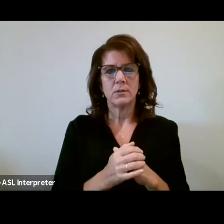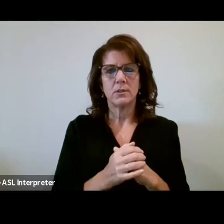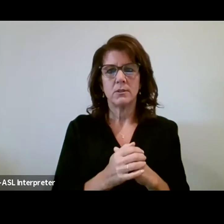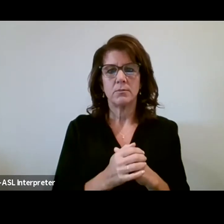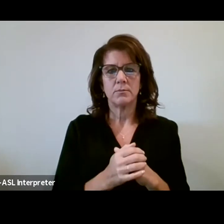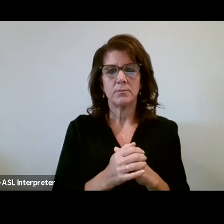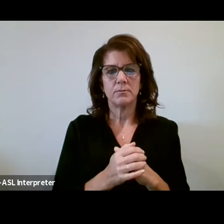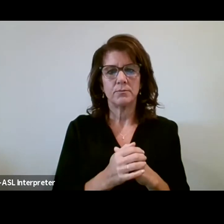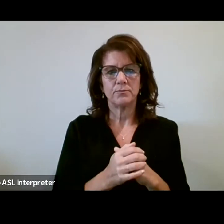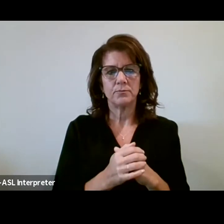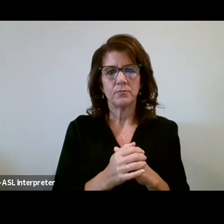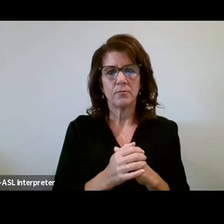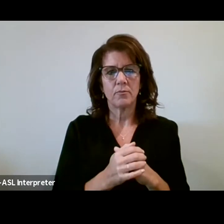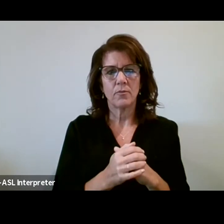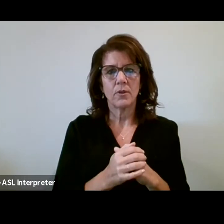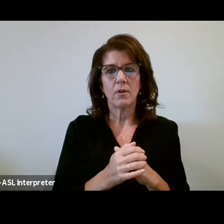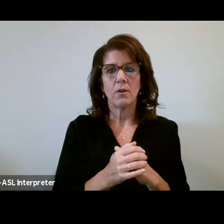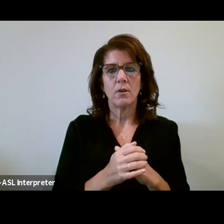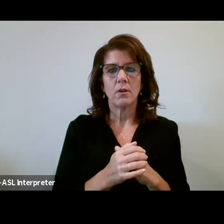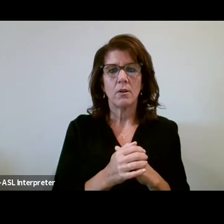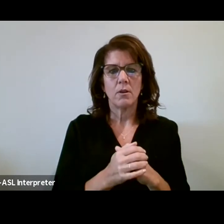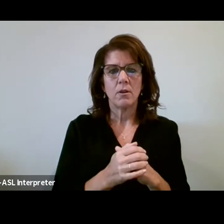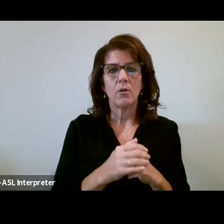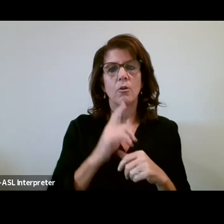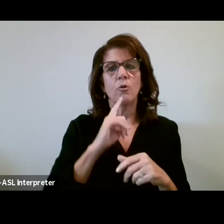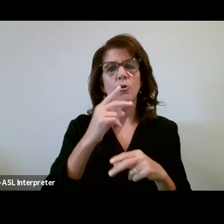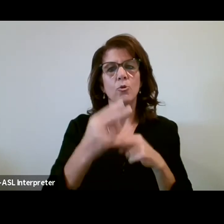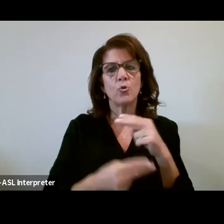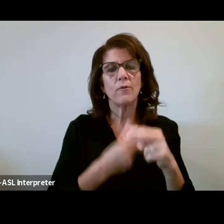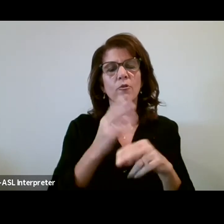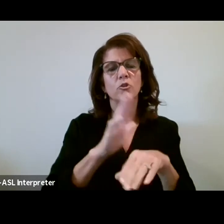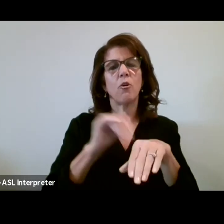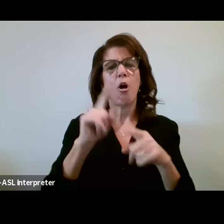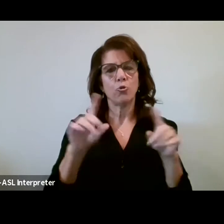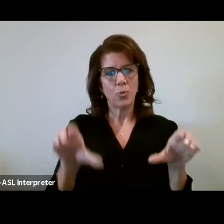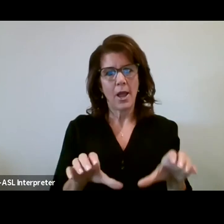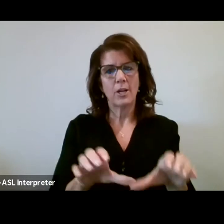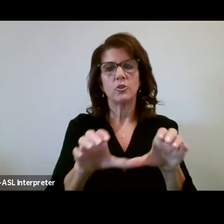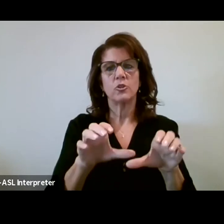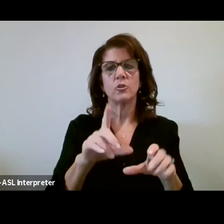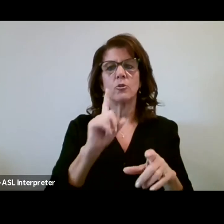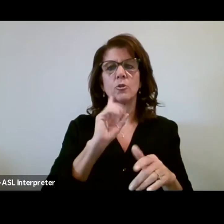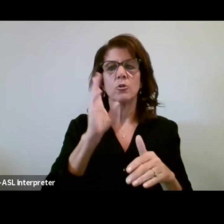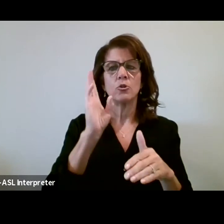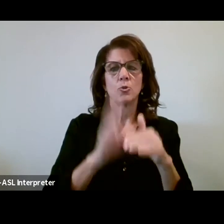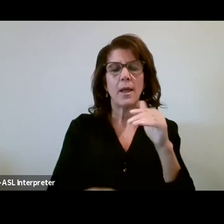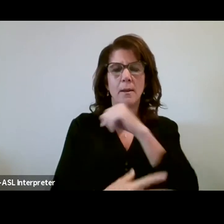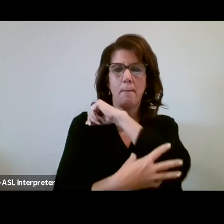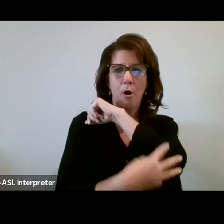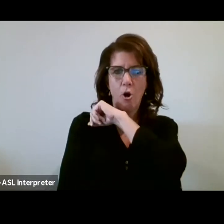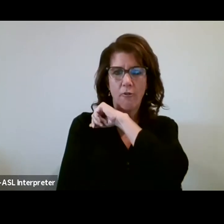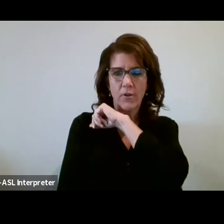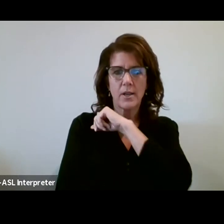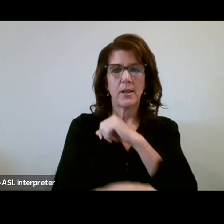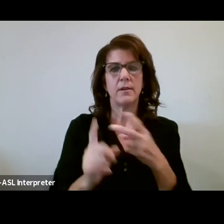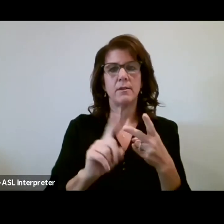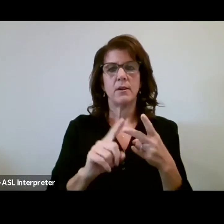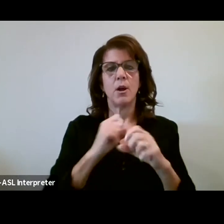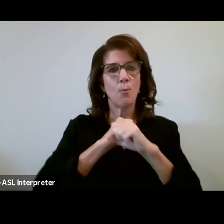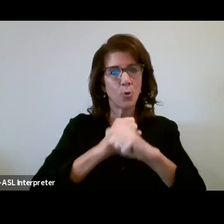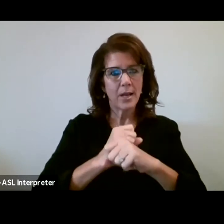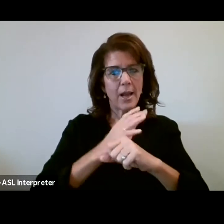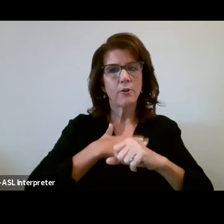SDGs. Our universal call to action to end poverty, protect the